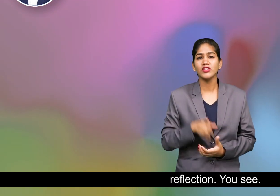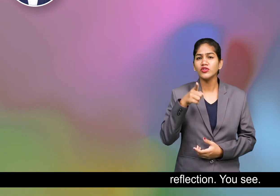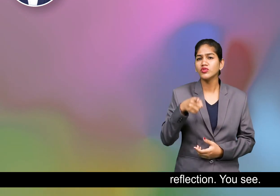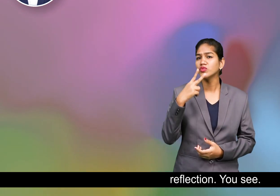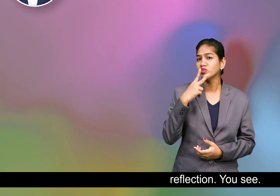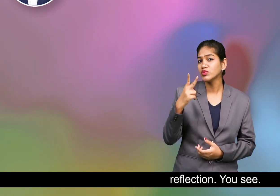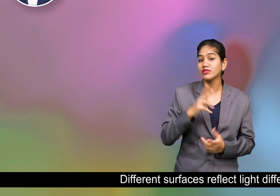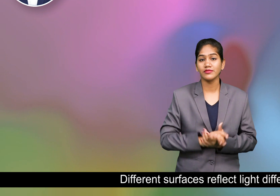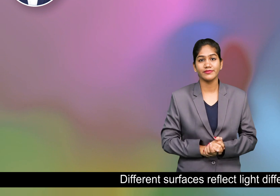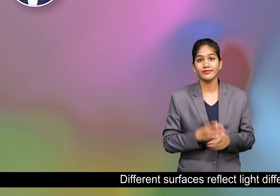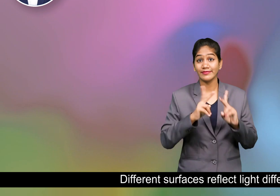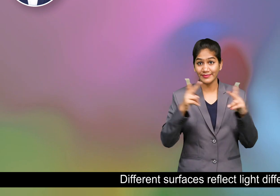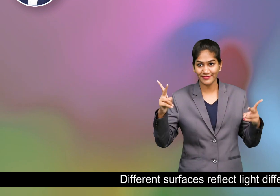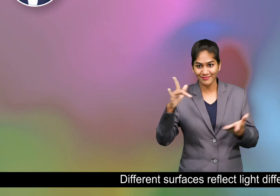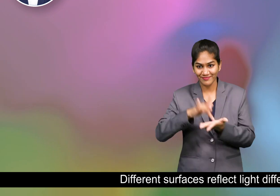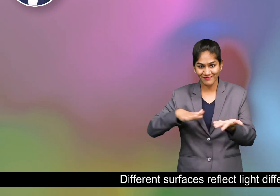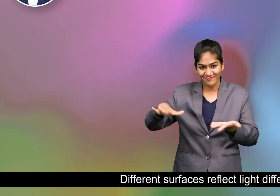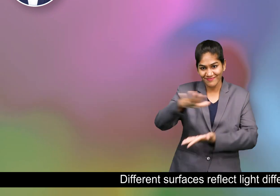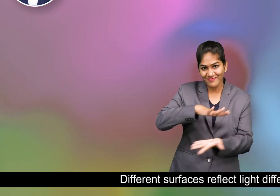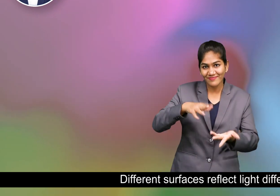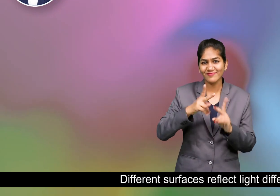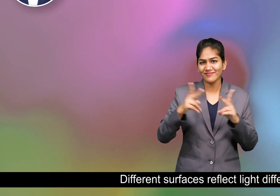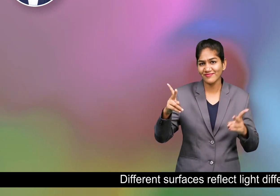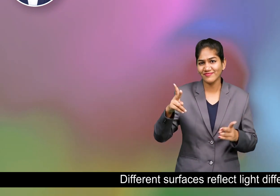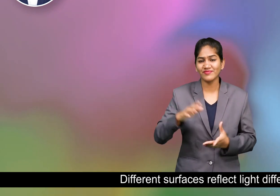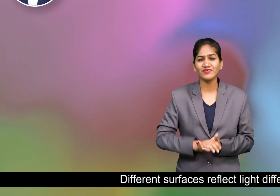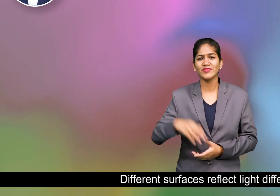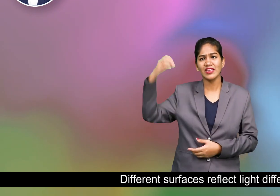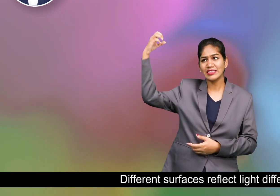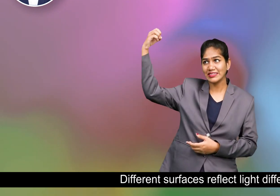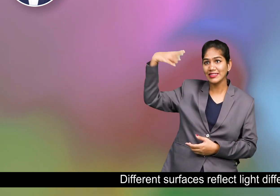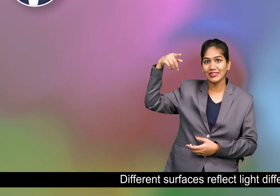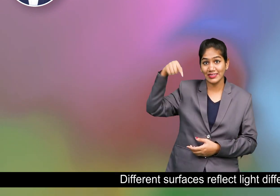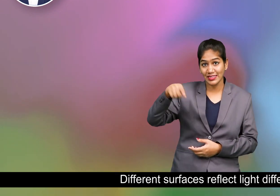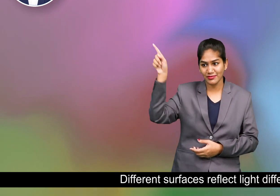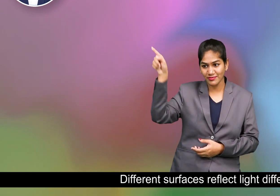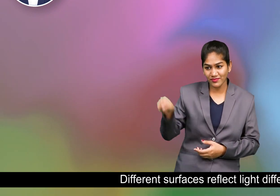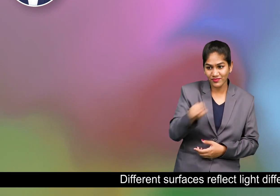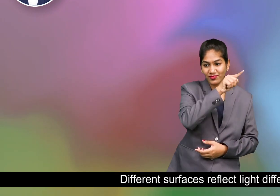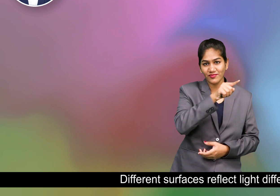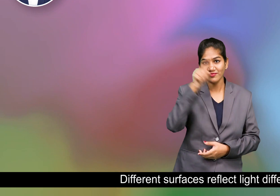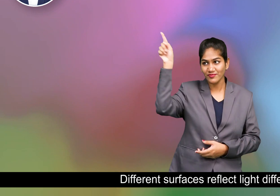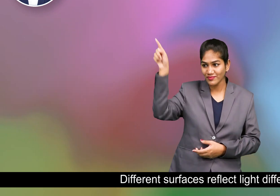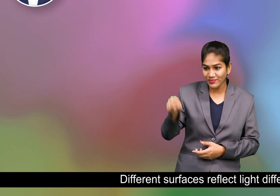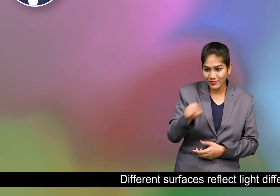You see, different surfaces reflect light differently.